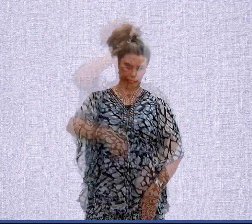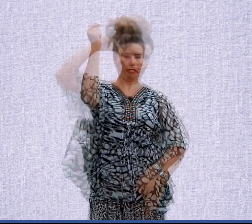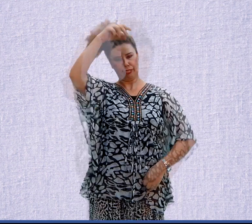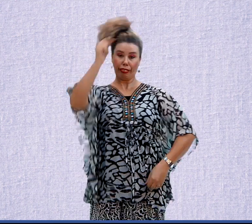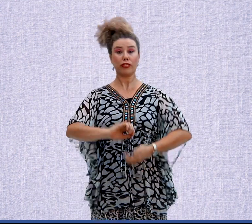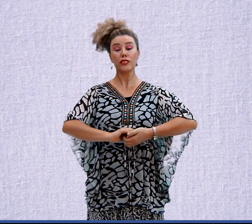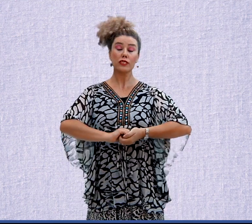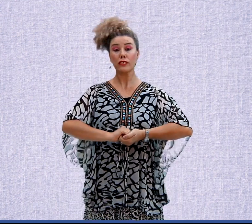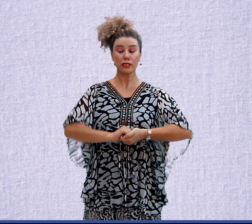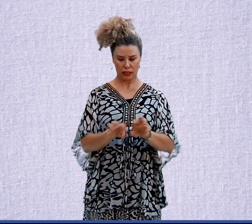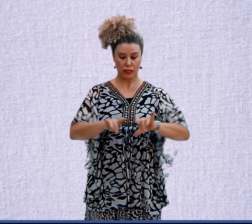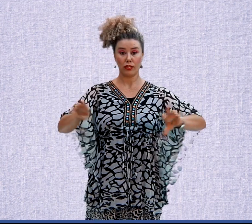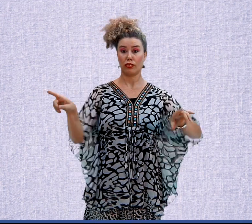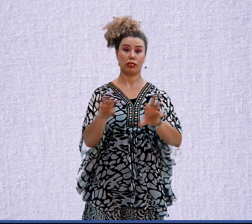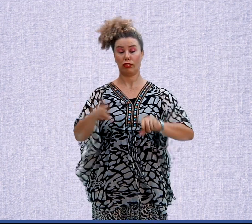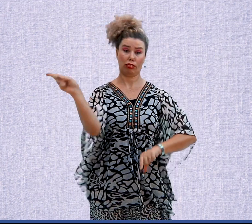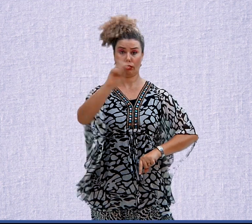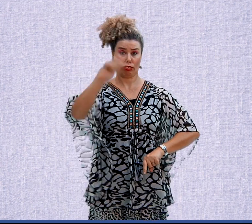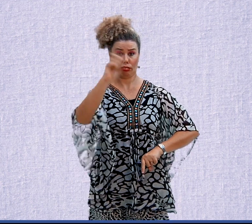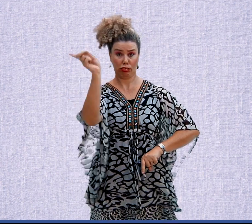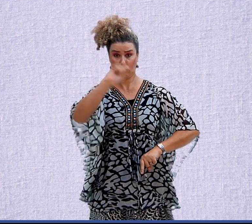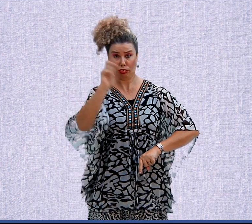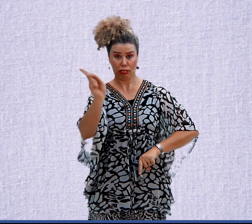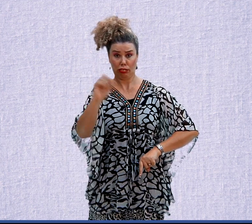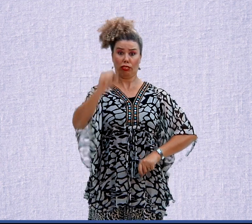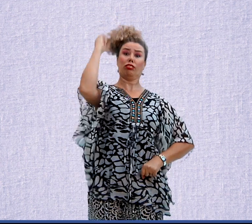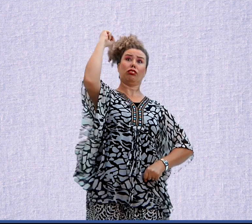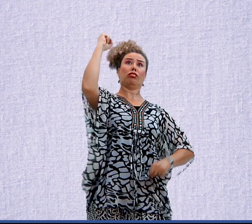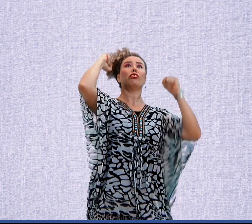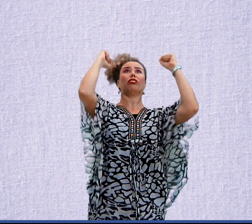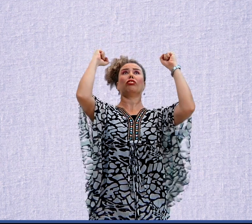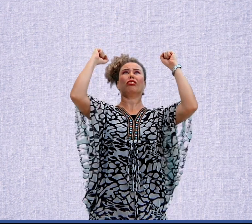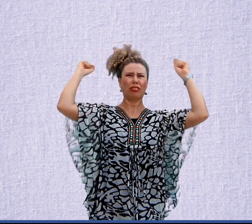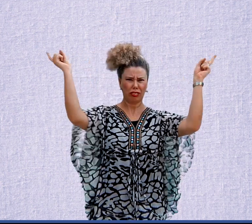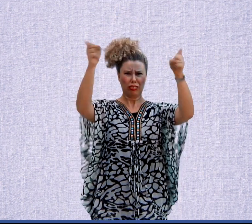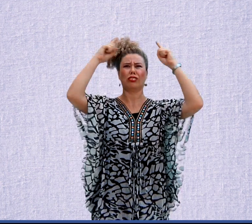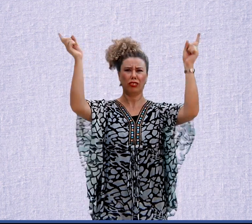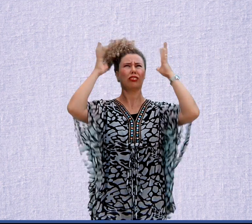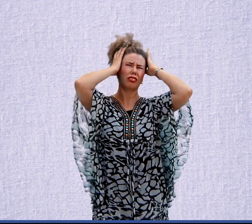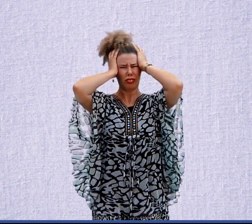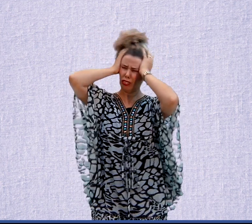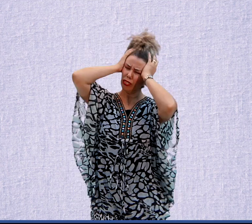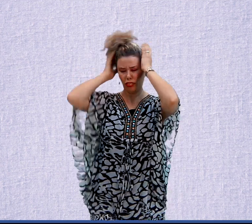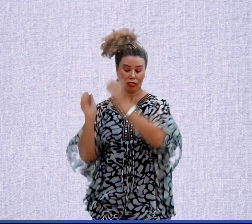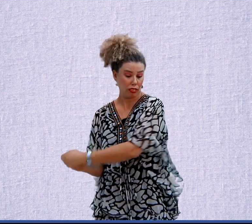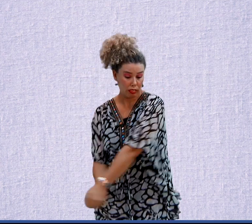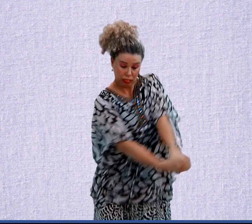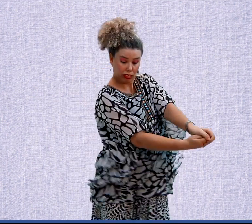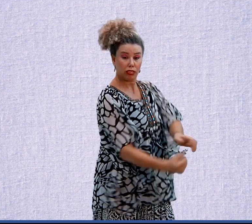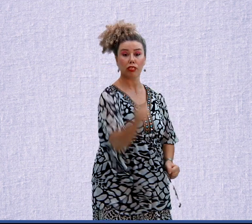Whoa. Trevor Rabin, Afrikaans, Janie Allen, not a chance, Inkata, Swaziland, unrest through the whole land,